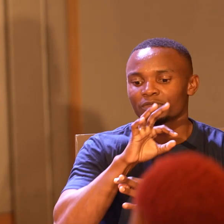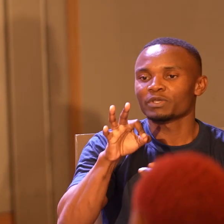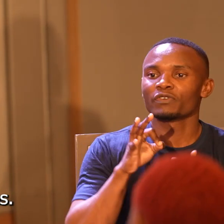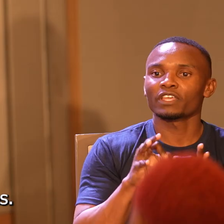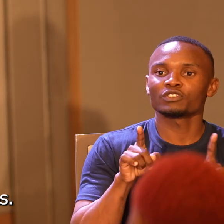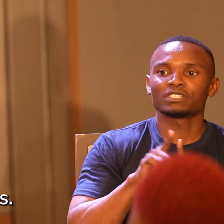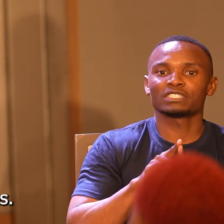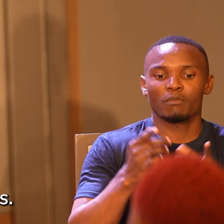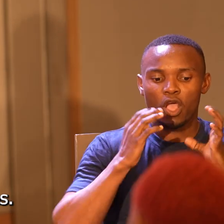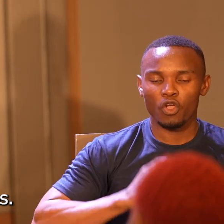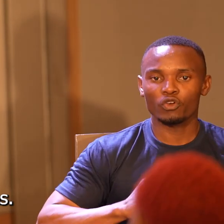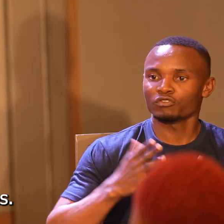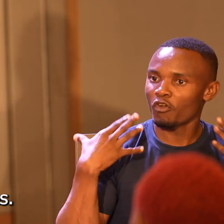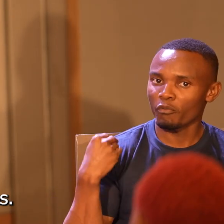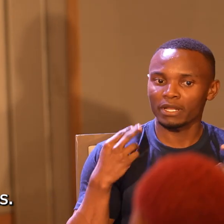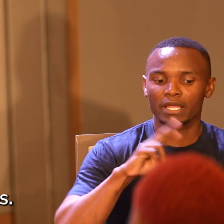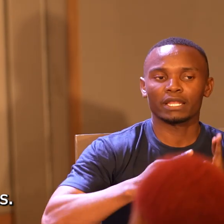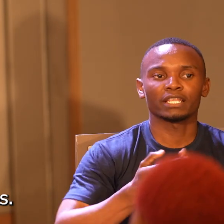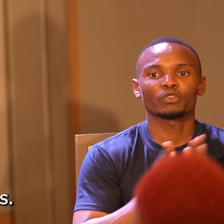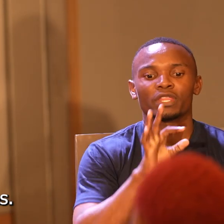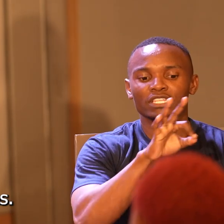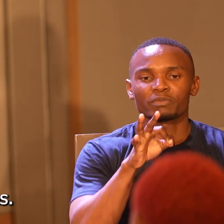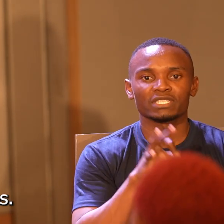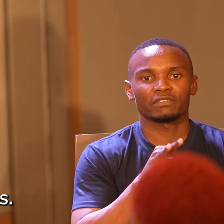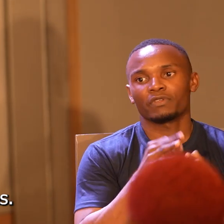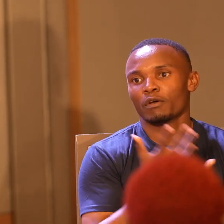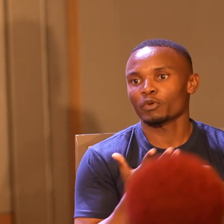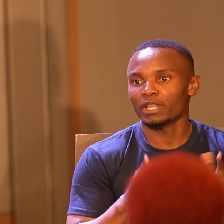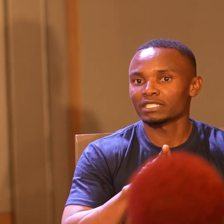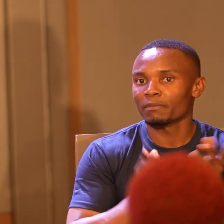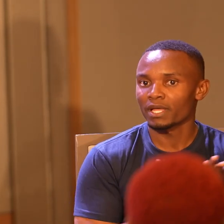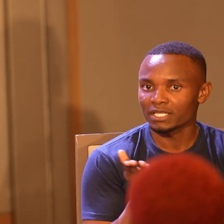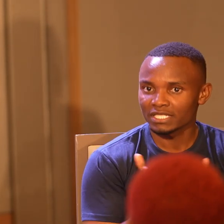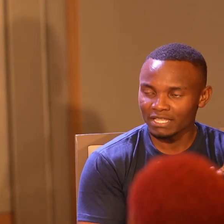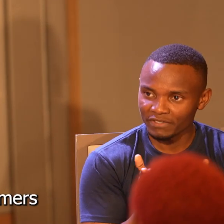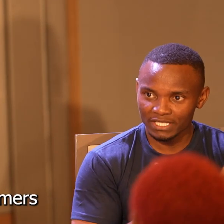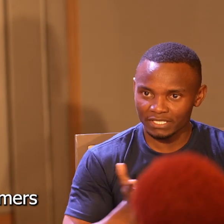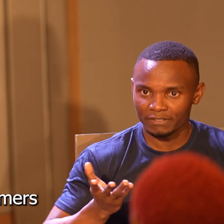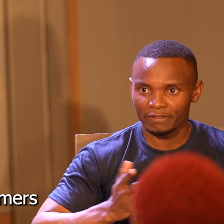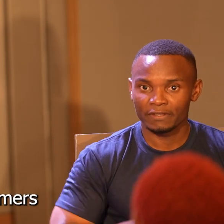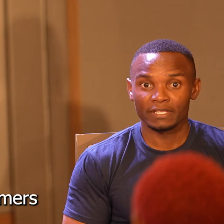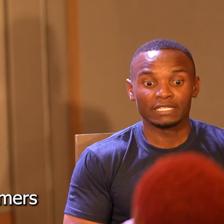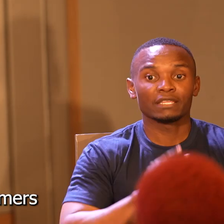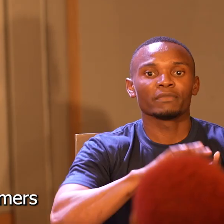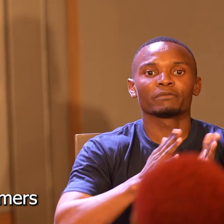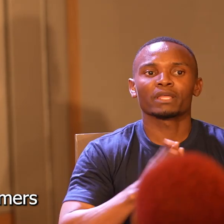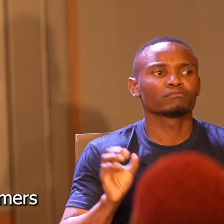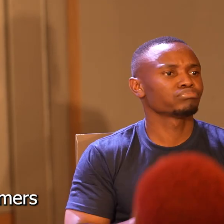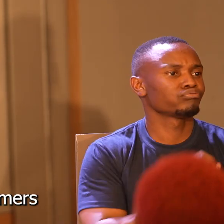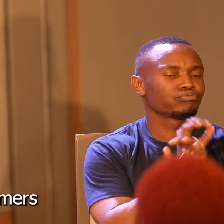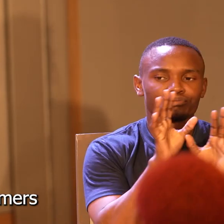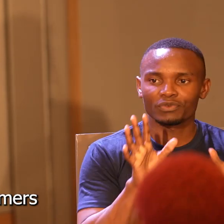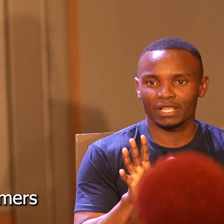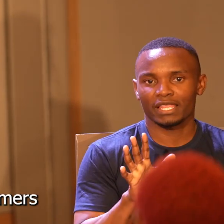practices related to specific products or services. And it becomes clear